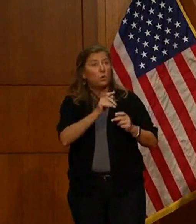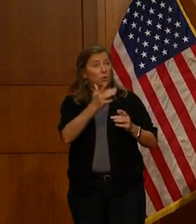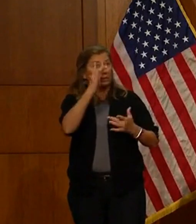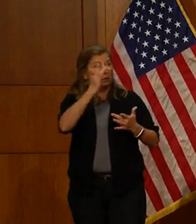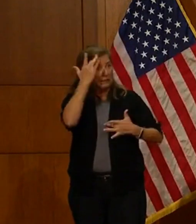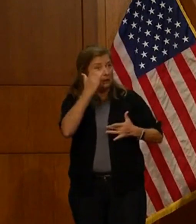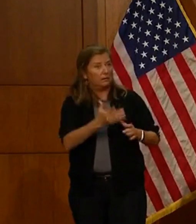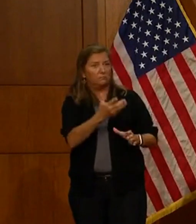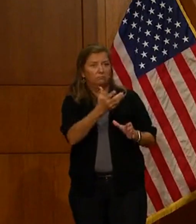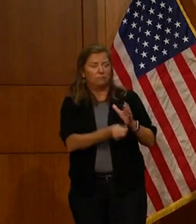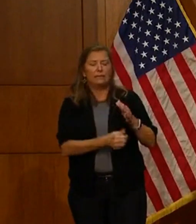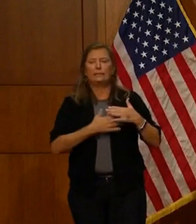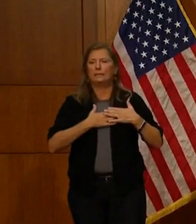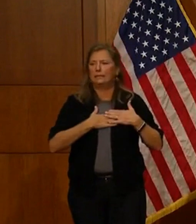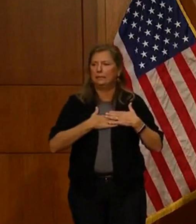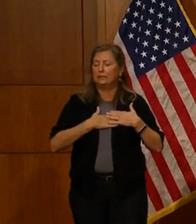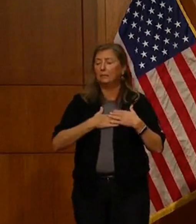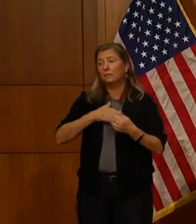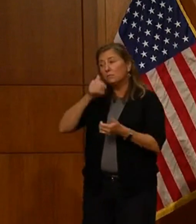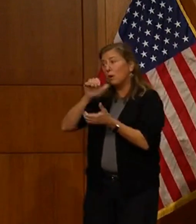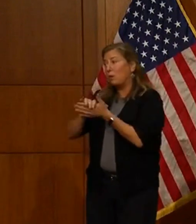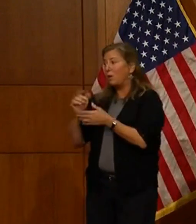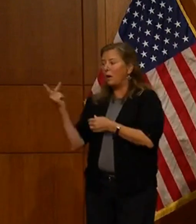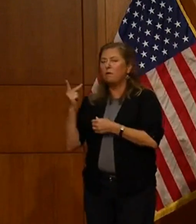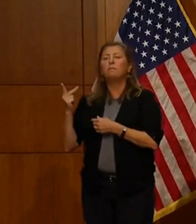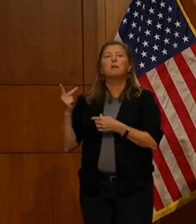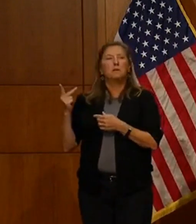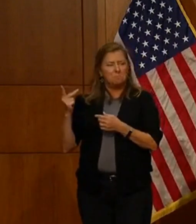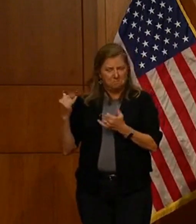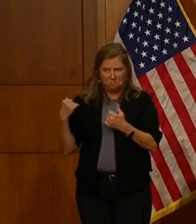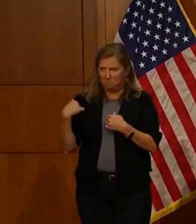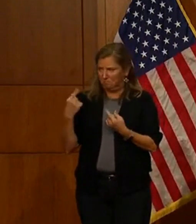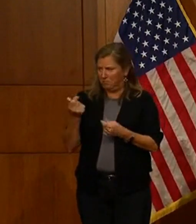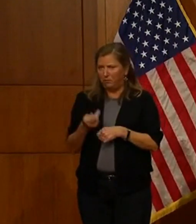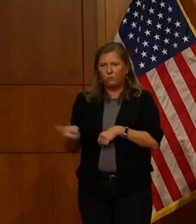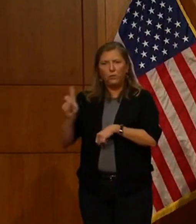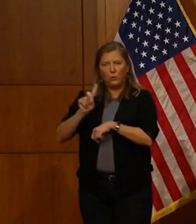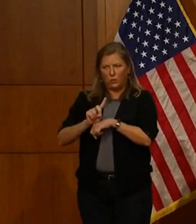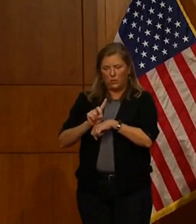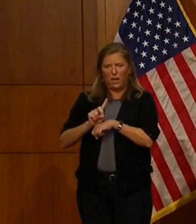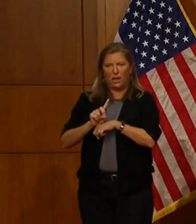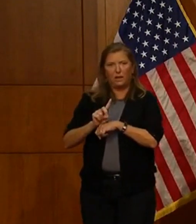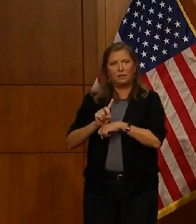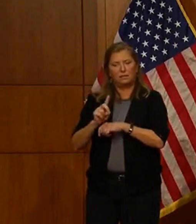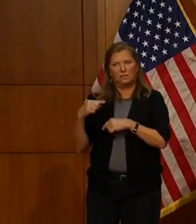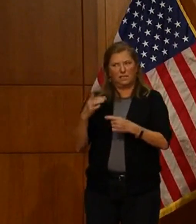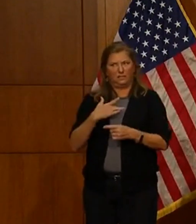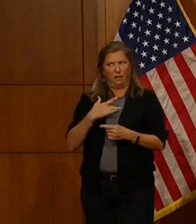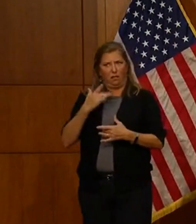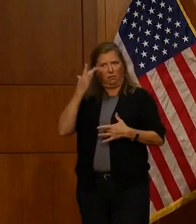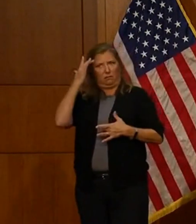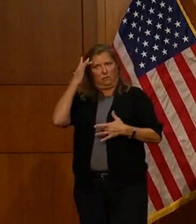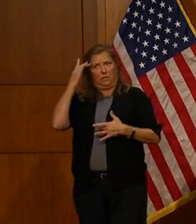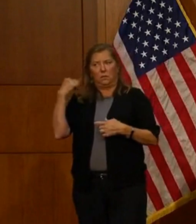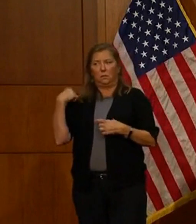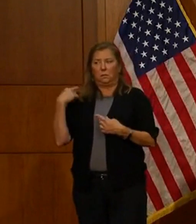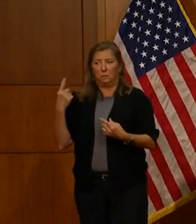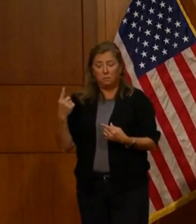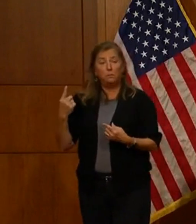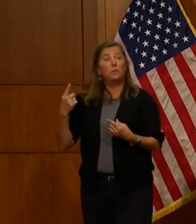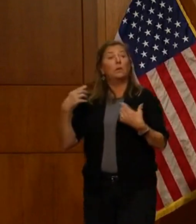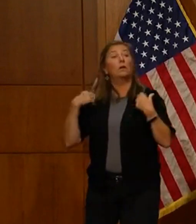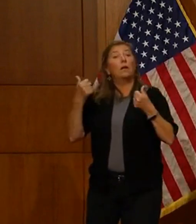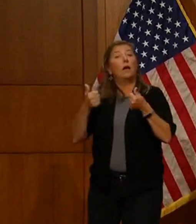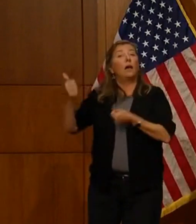ones. Pam and I are now several days since our last symptoms, and we have been cleared by